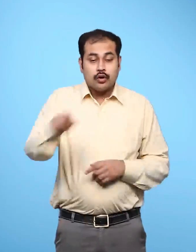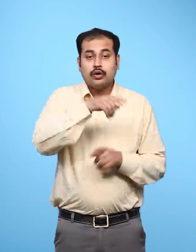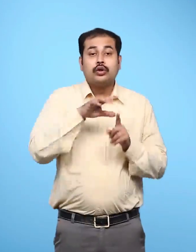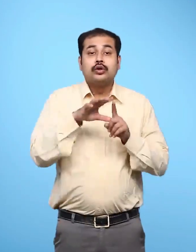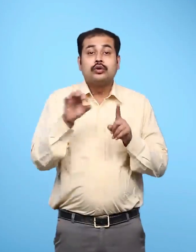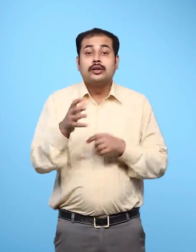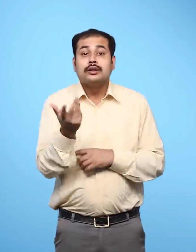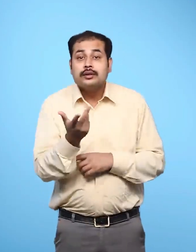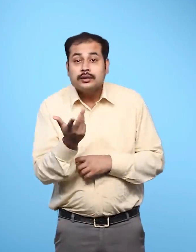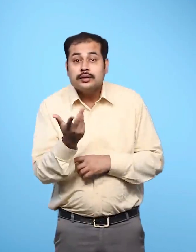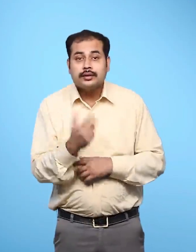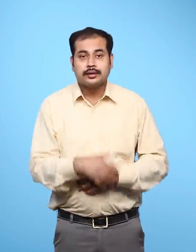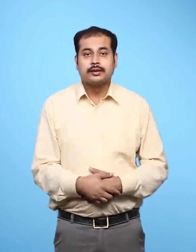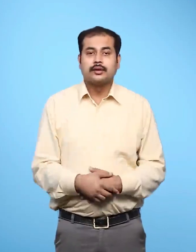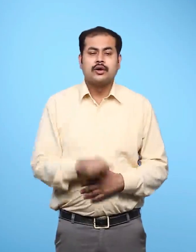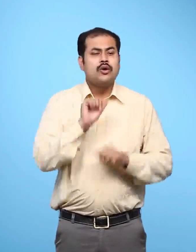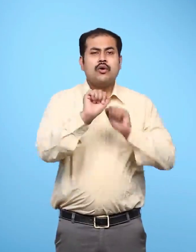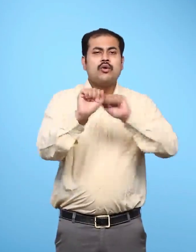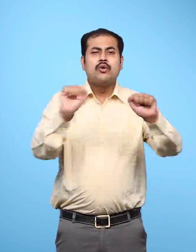you collect different vessels from your kitchen.